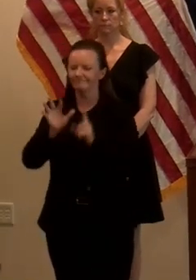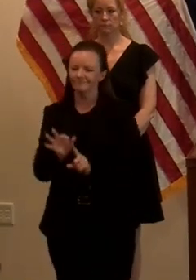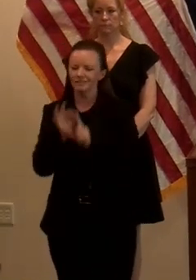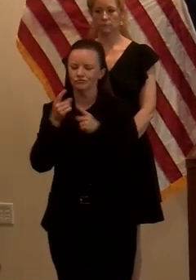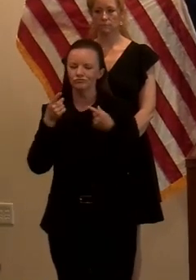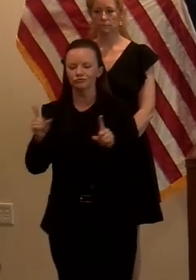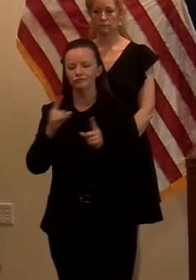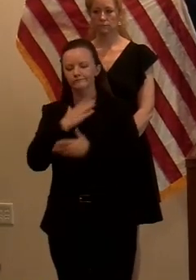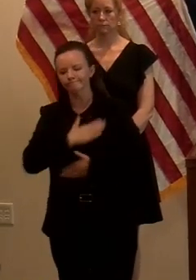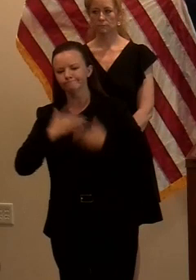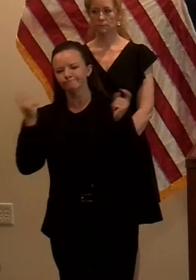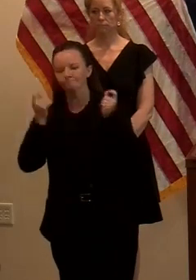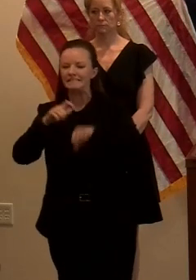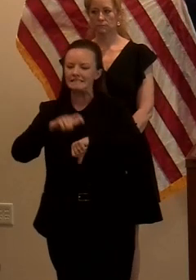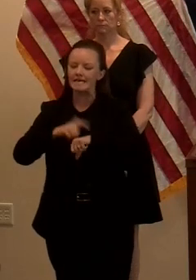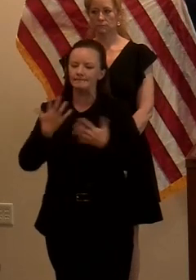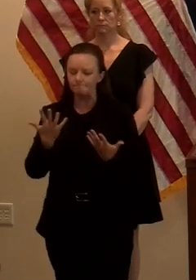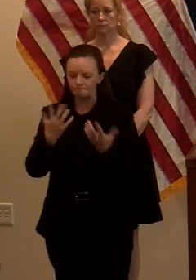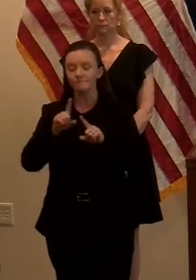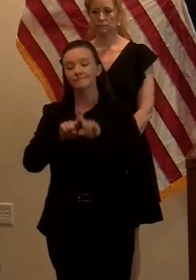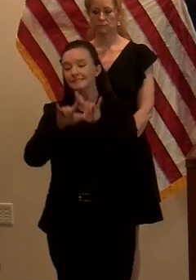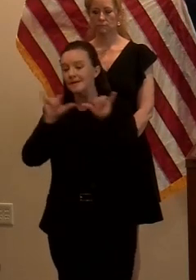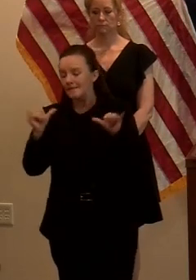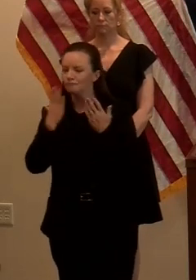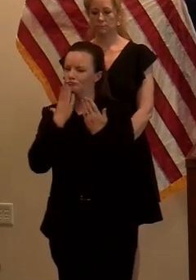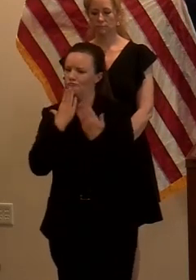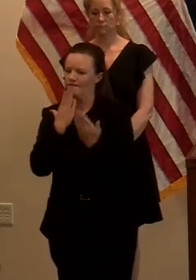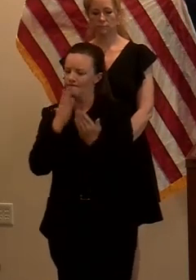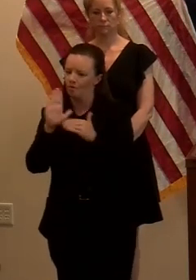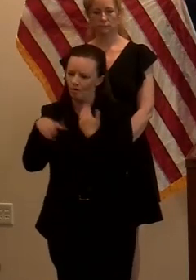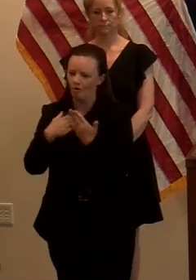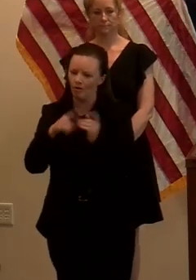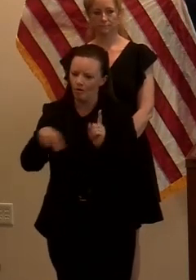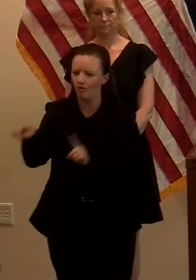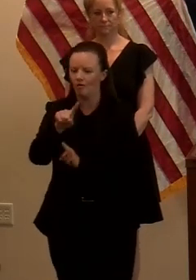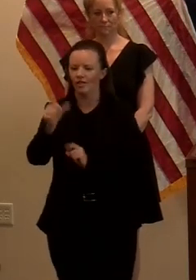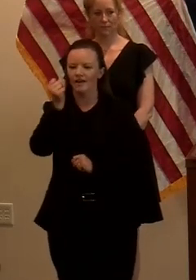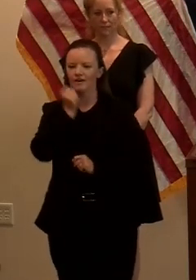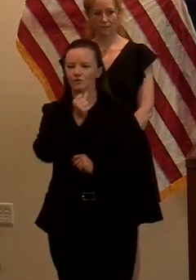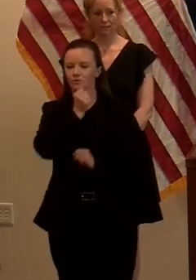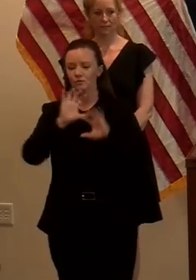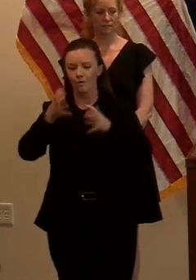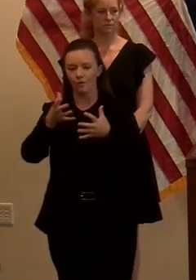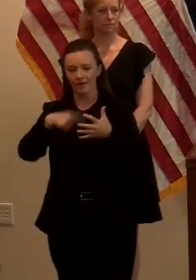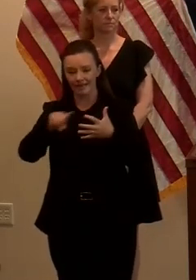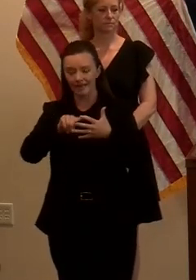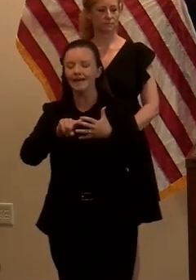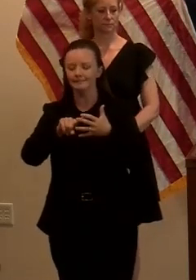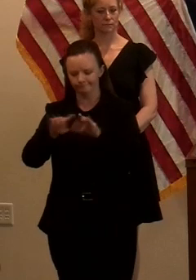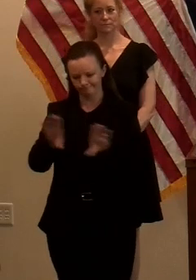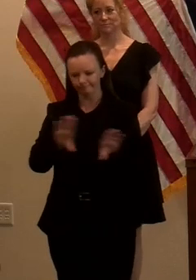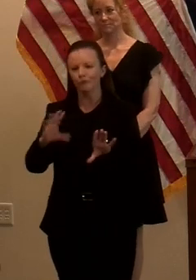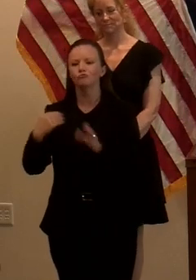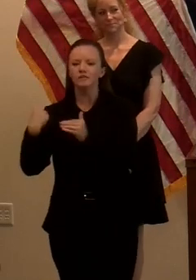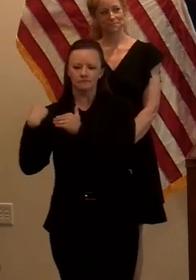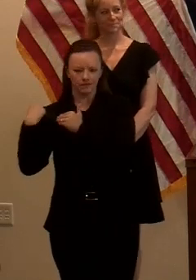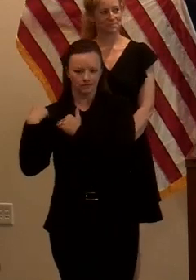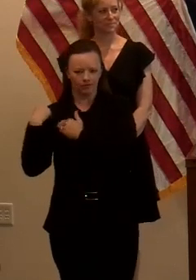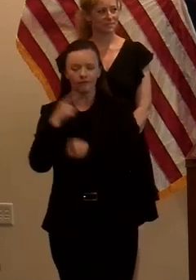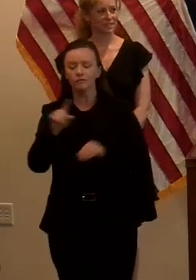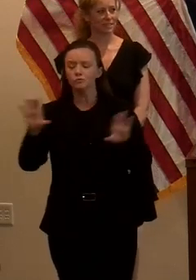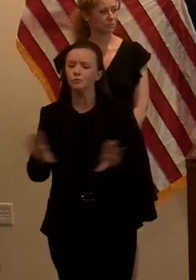such as this. But I am grateful to all of Arizonans for acting responsibly, and you're doing